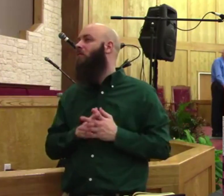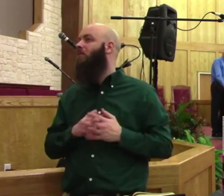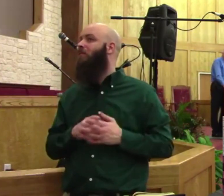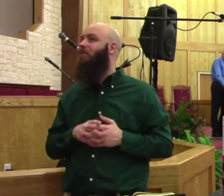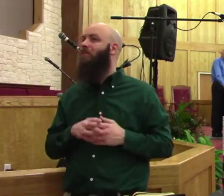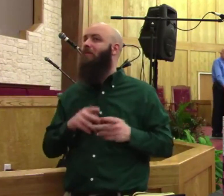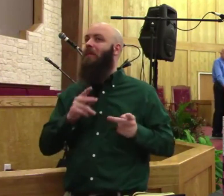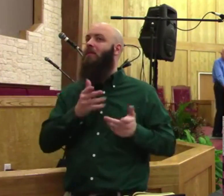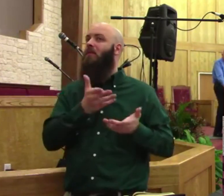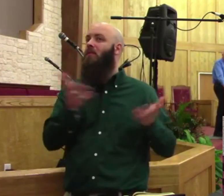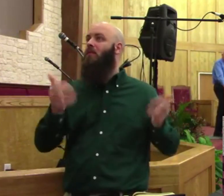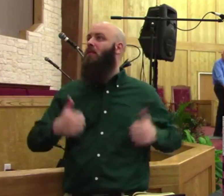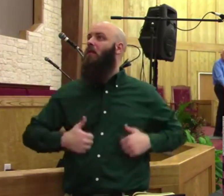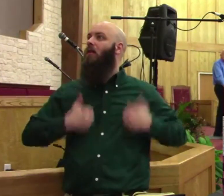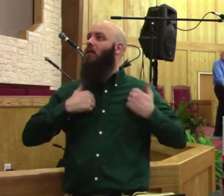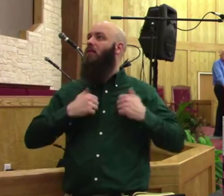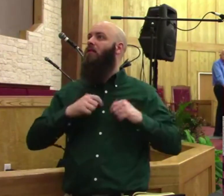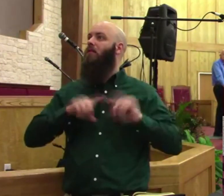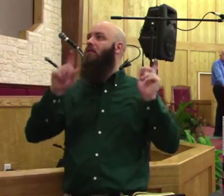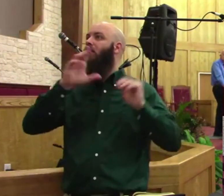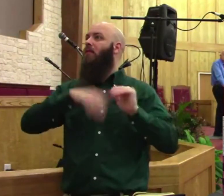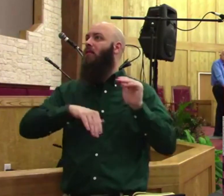differently than we think they ought to.